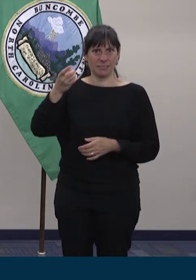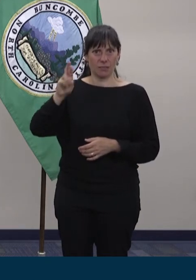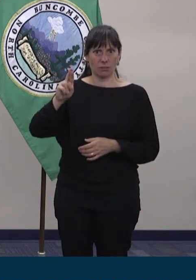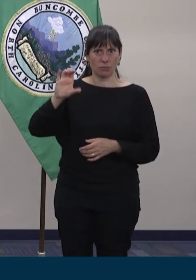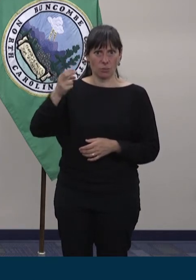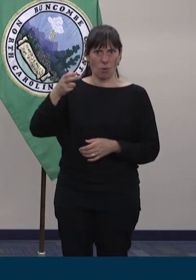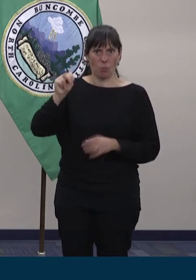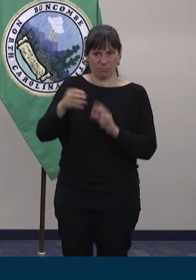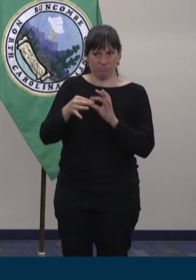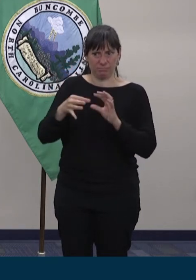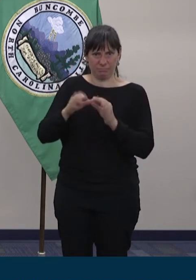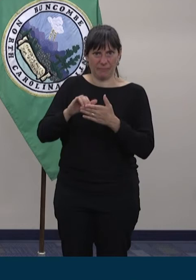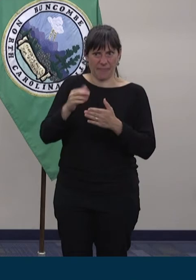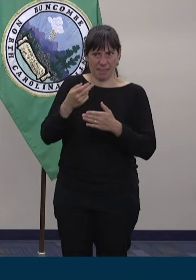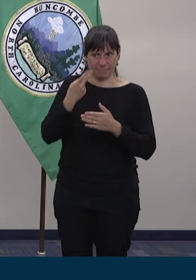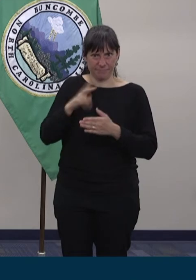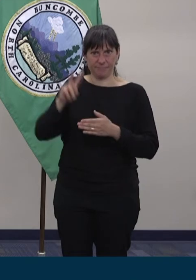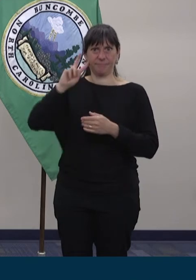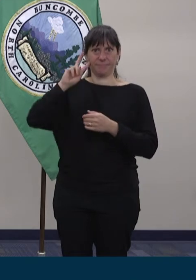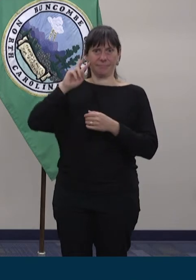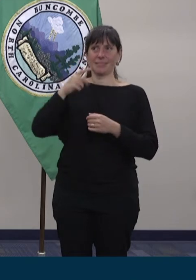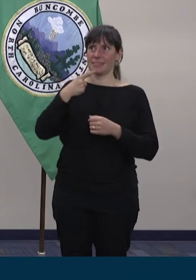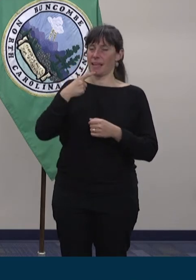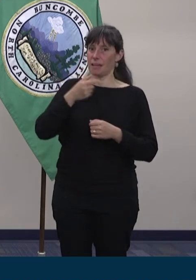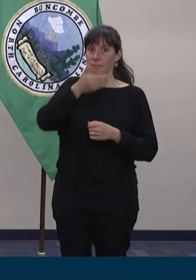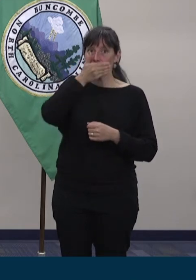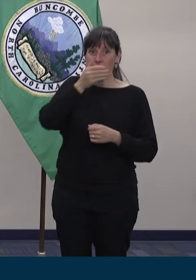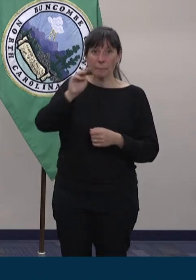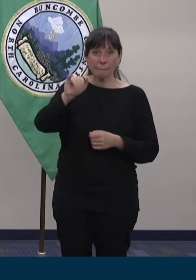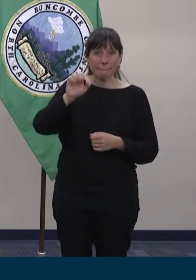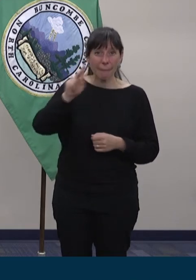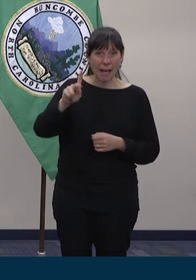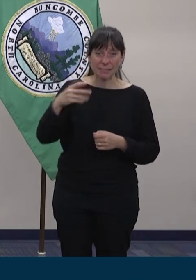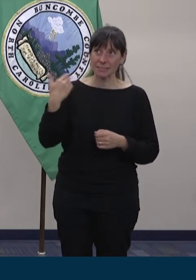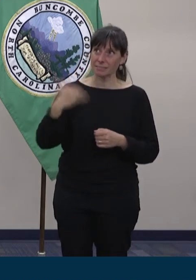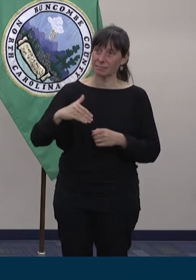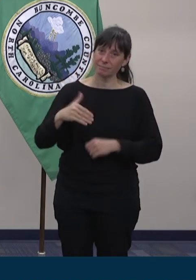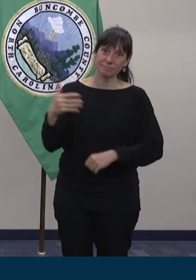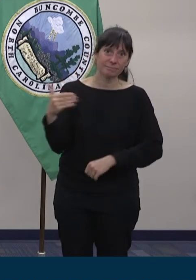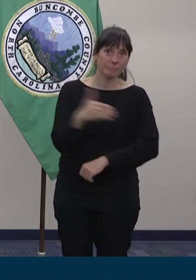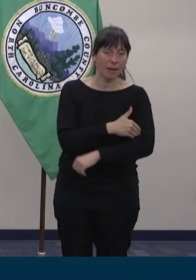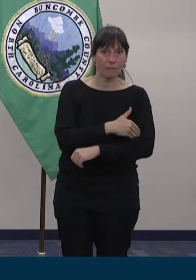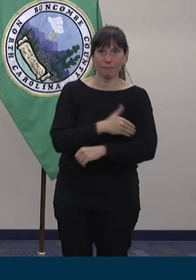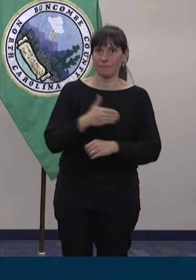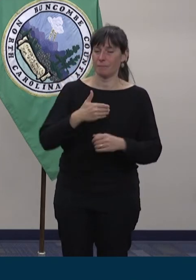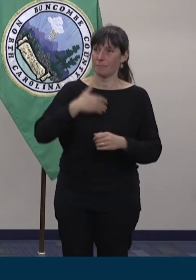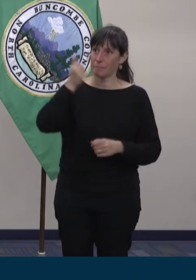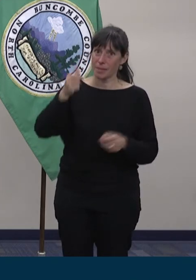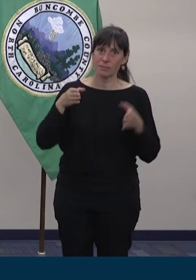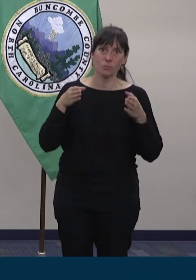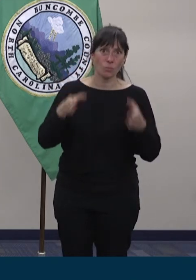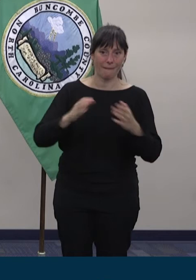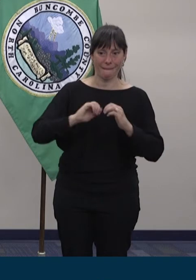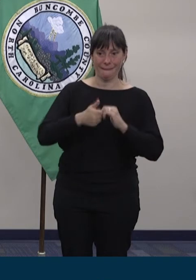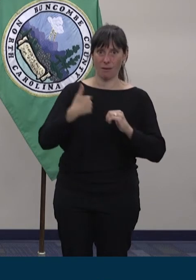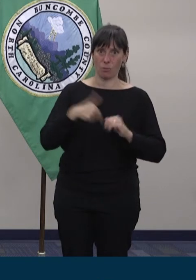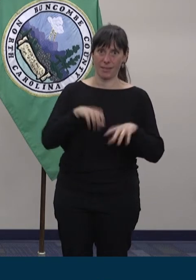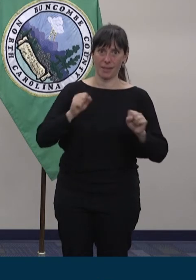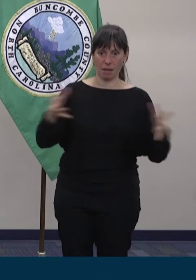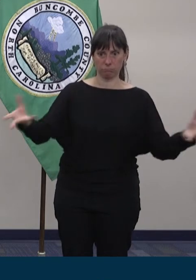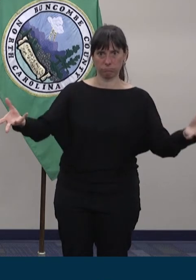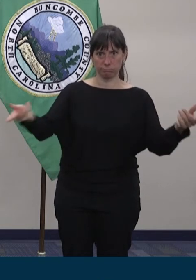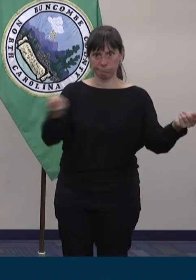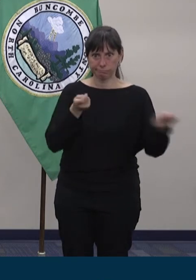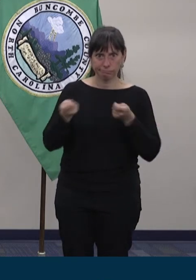action. One of the most important actions that each of us can take to gain control over this virus. If